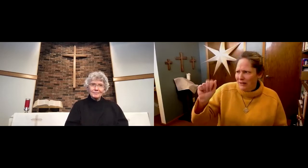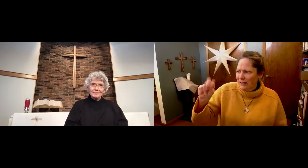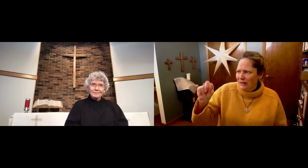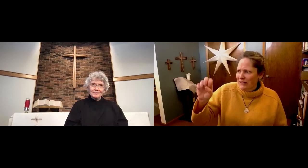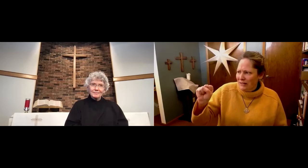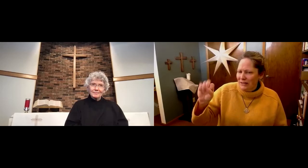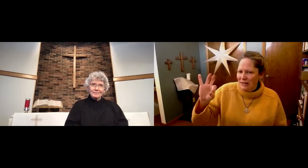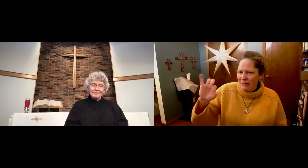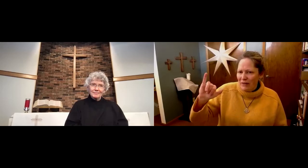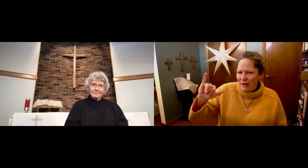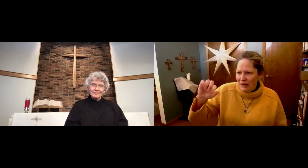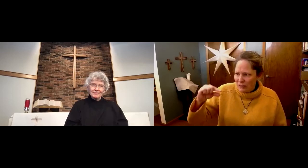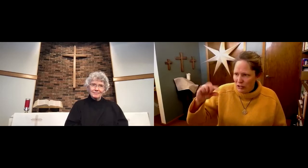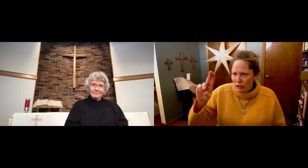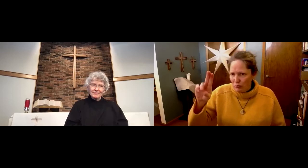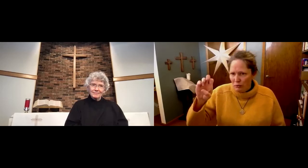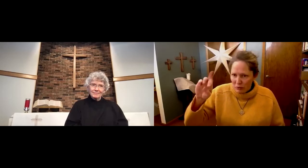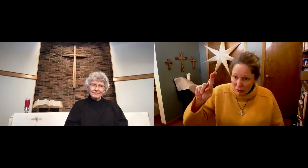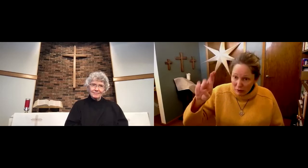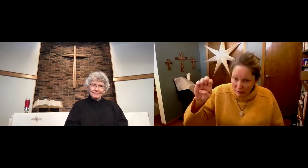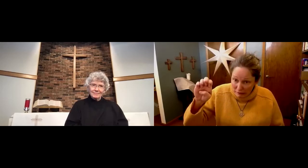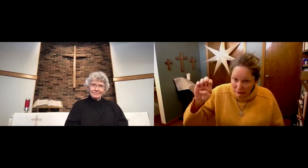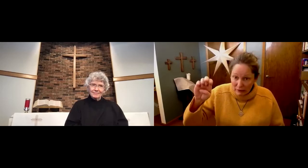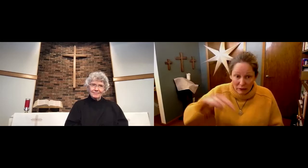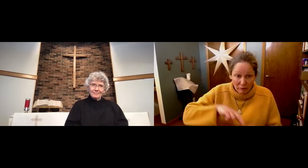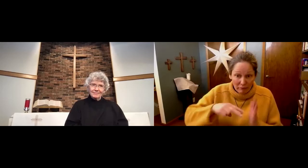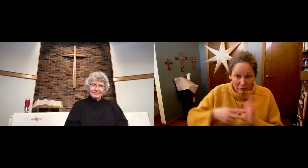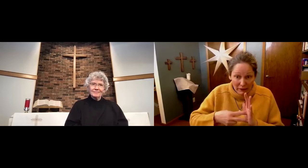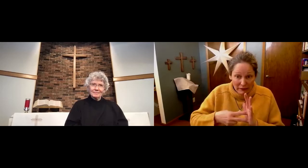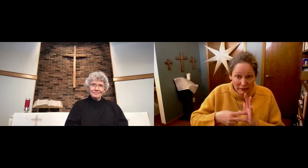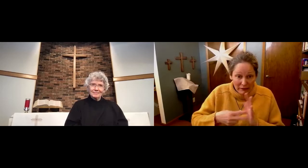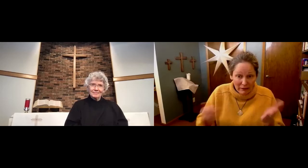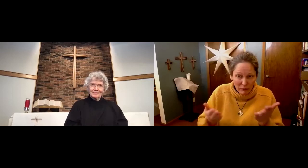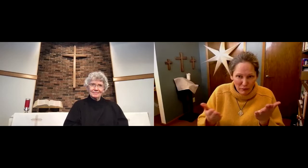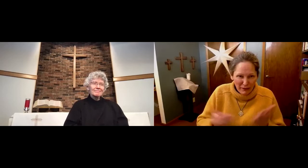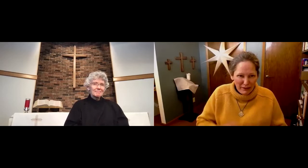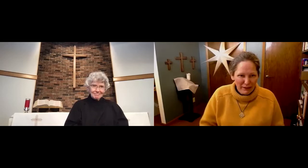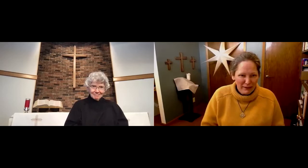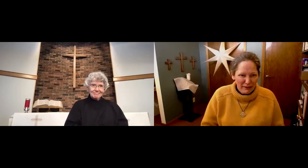Dorothy, would you mind explaining what transfigured means?